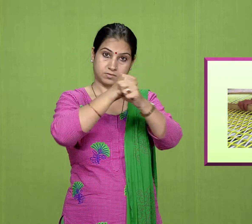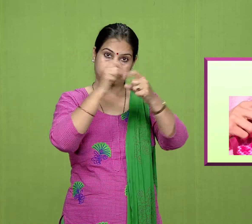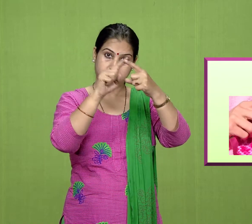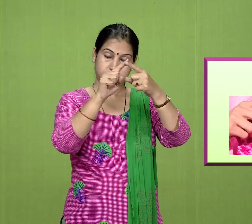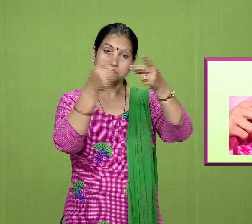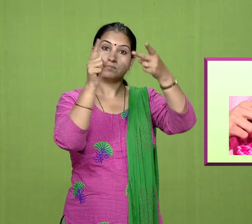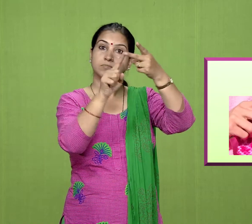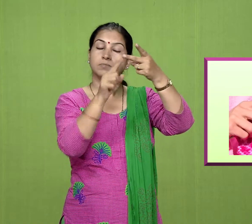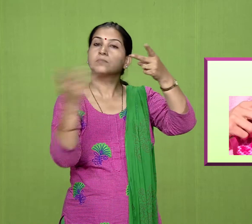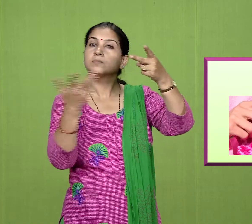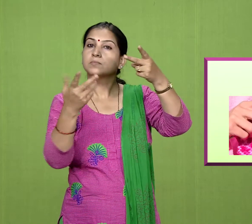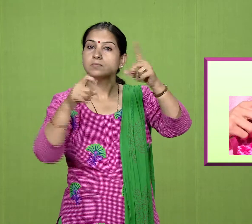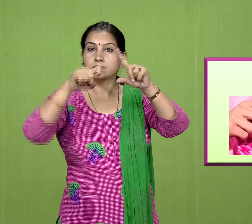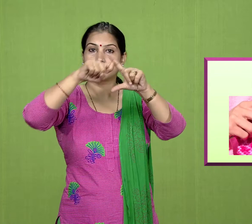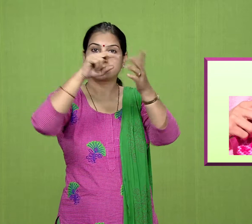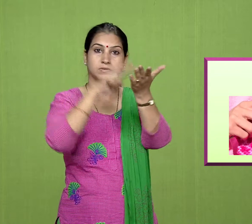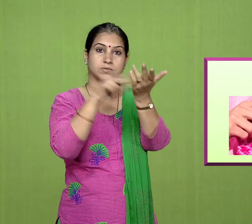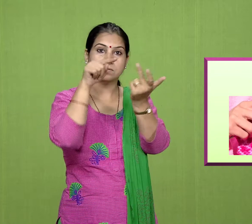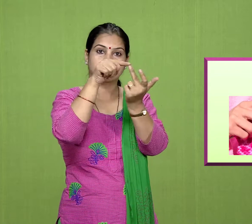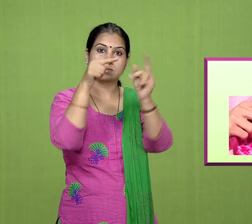and the second one is knitting.